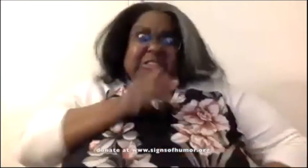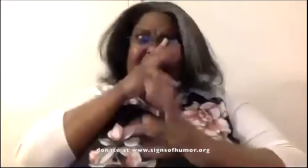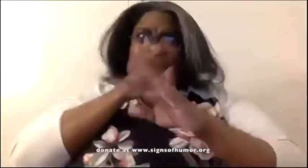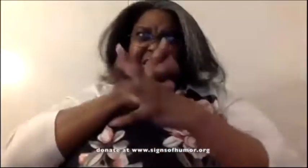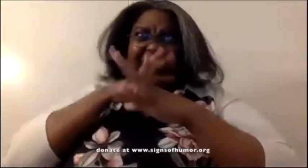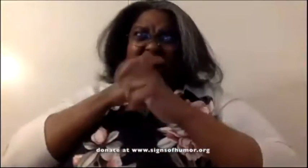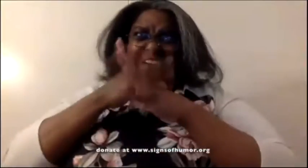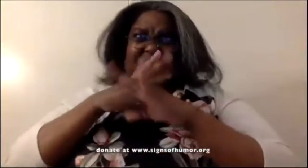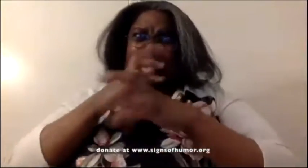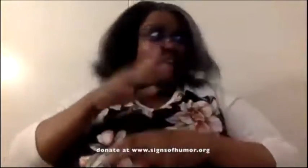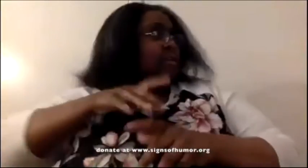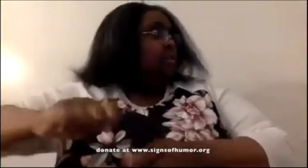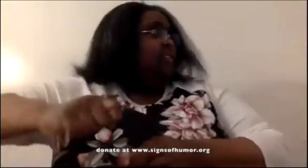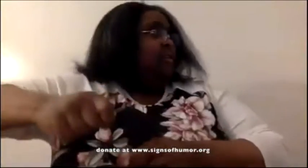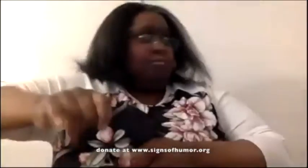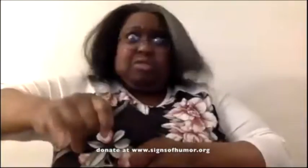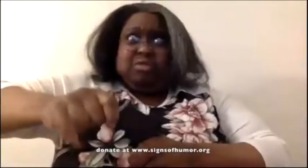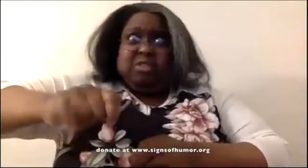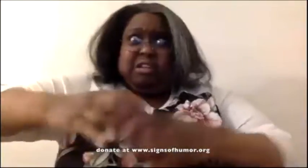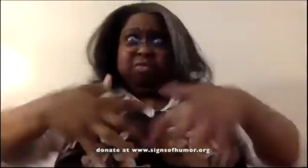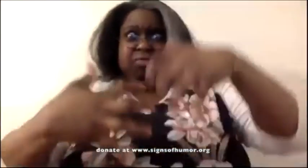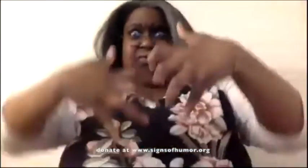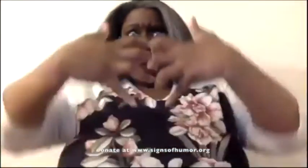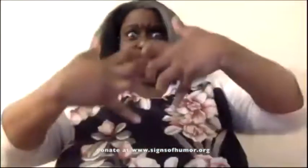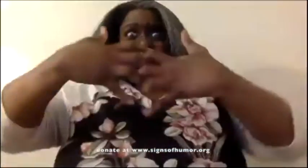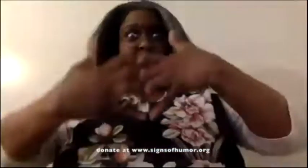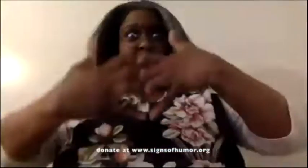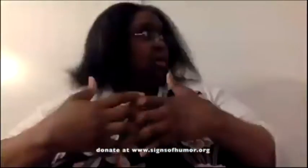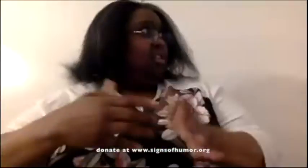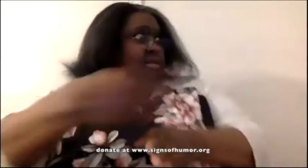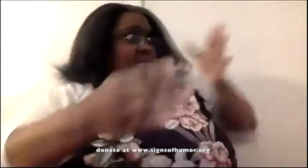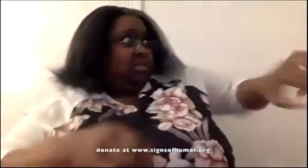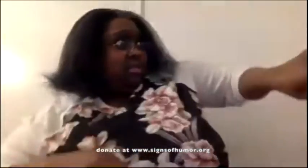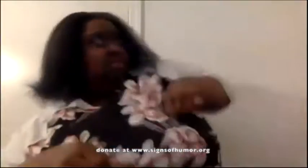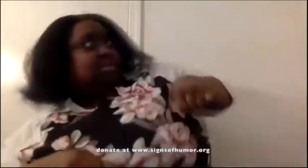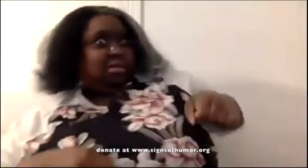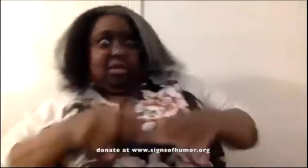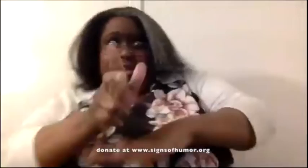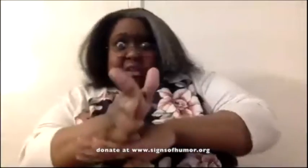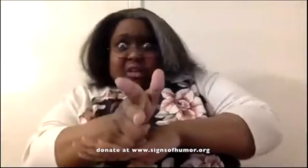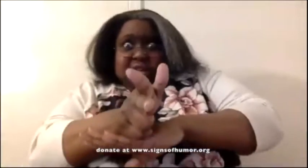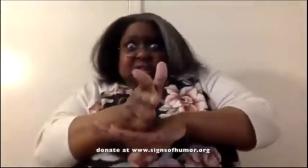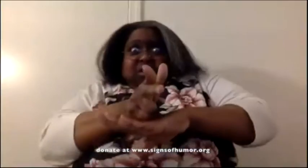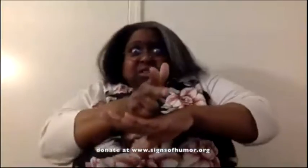can't get the engine started. He's fumbling and trying to figure out how to get the car started. Pulls in the